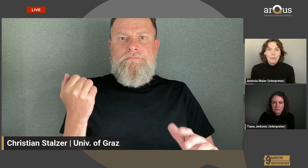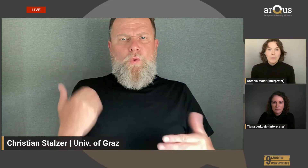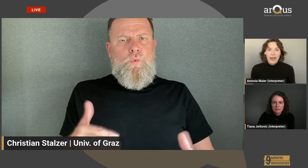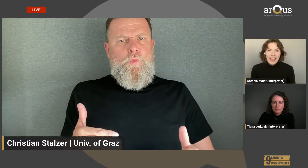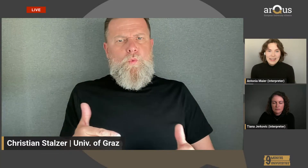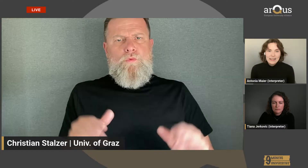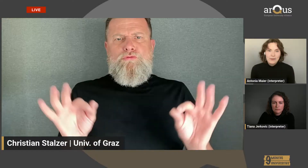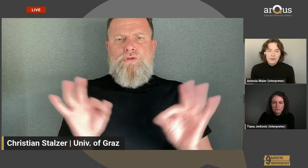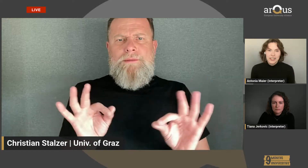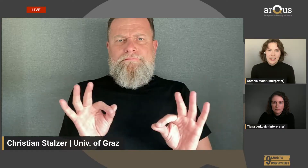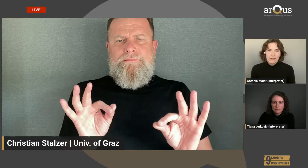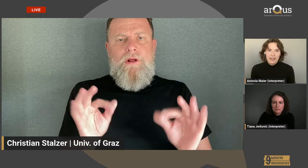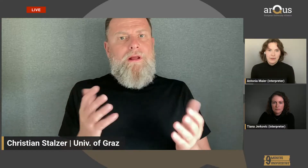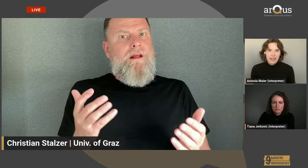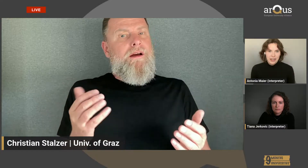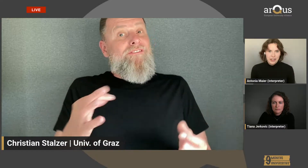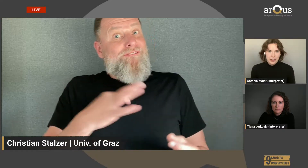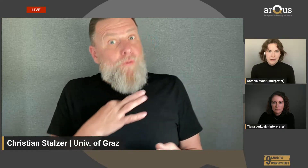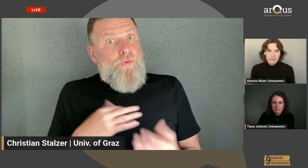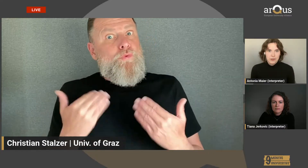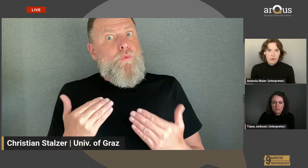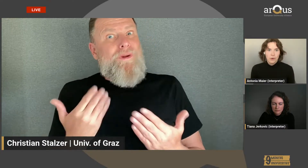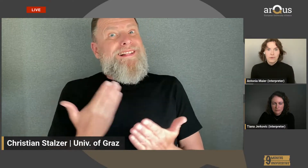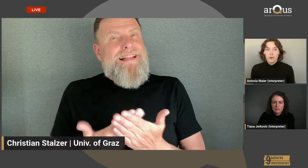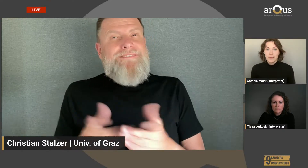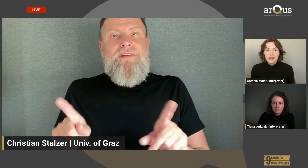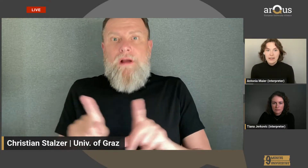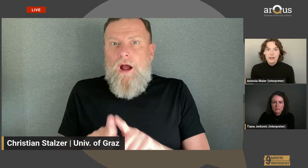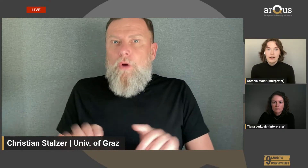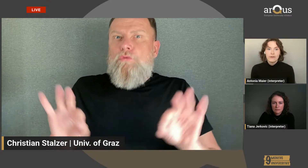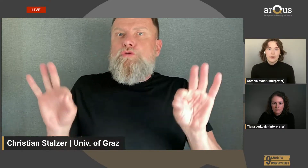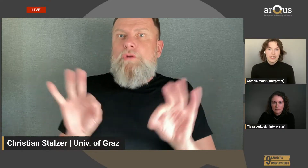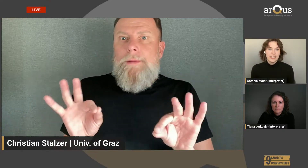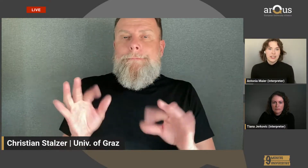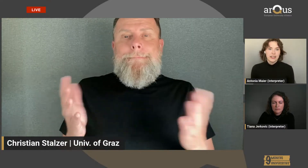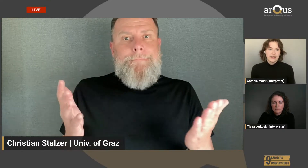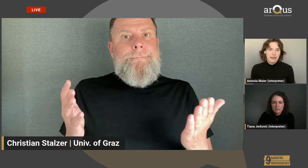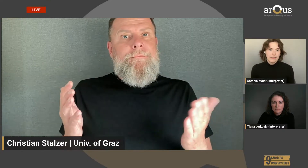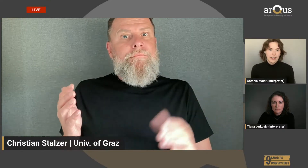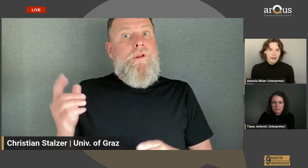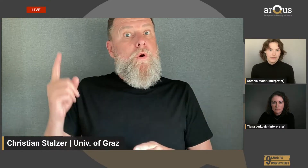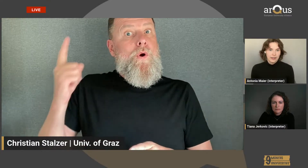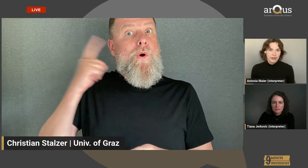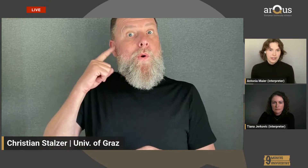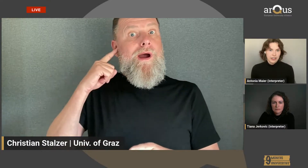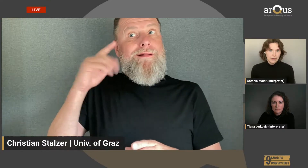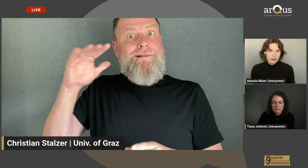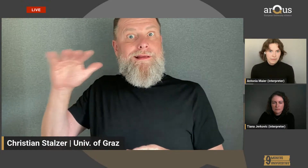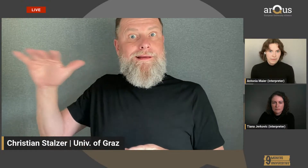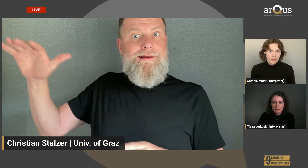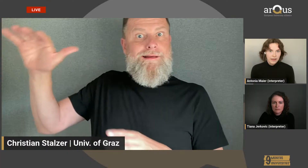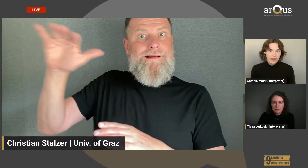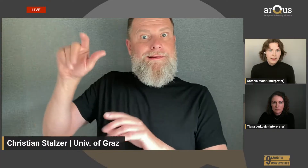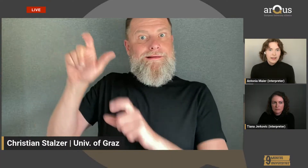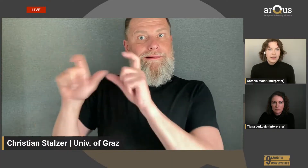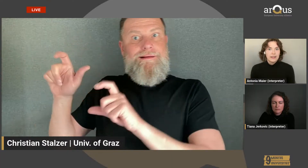languages are banned for deaf education, so forbidden for teaching deaf and hard of hearing